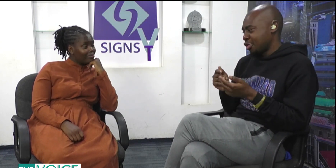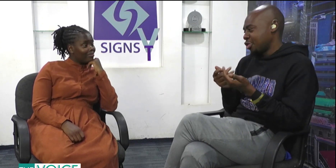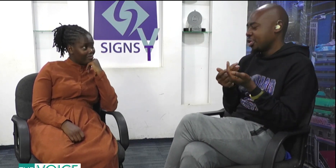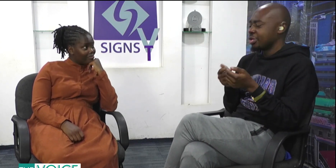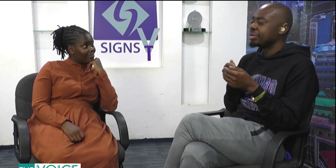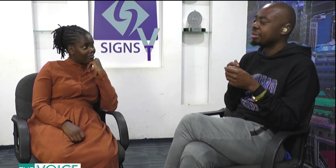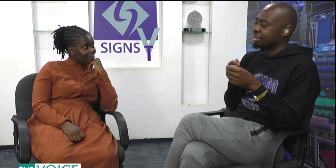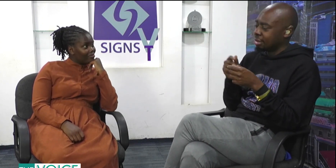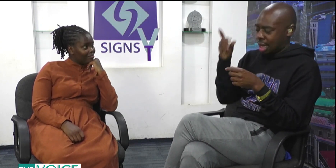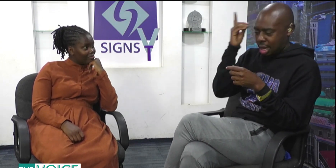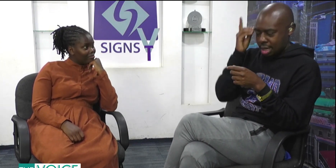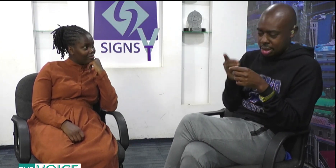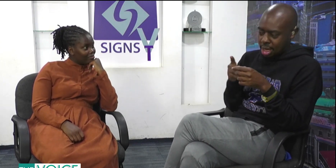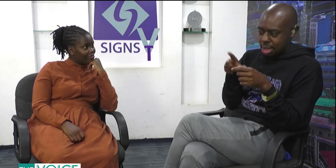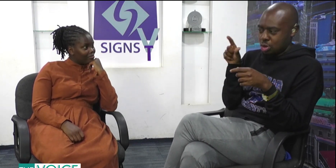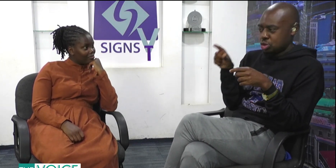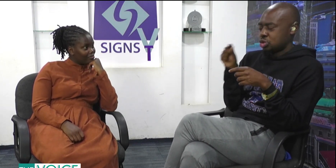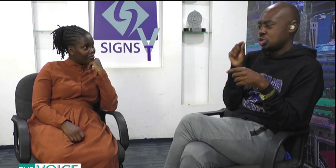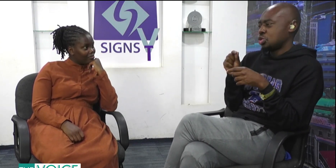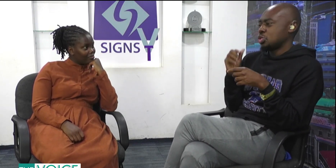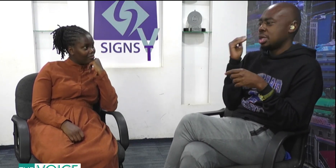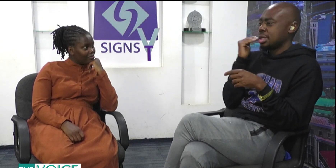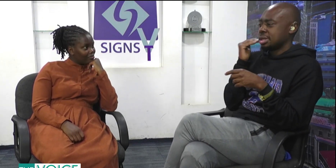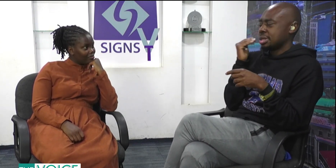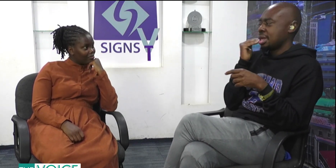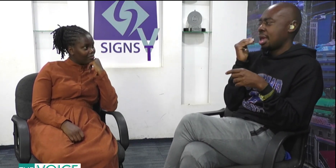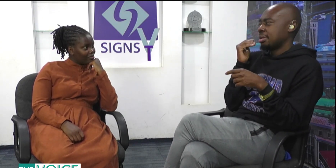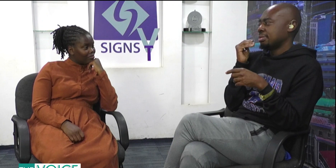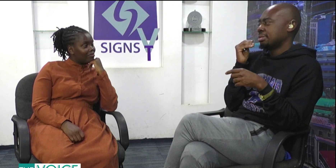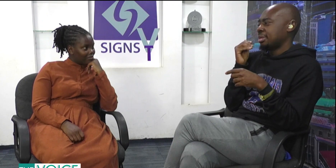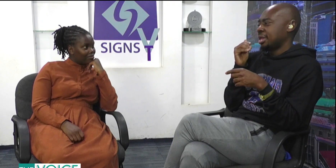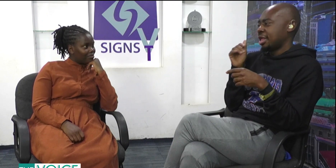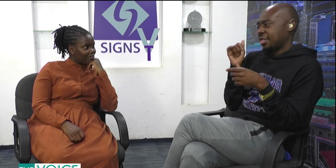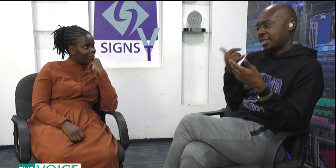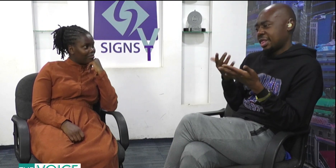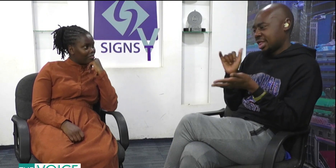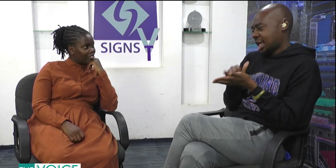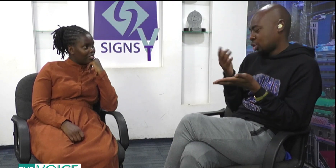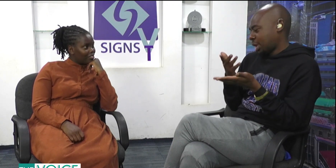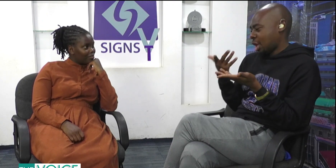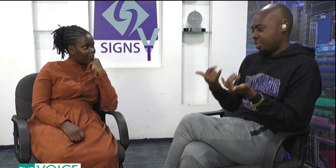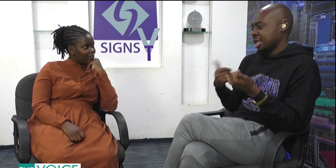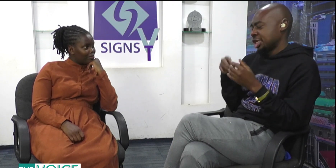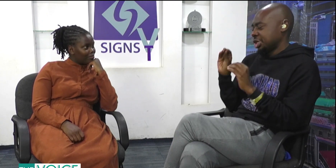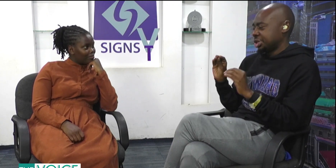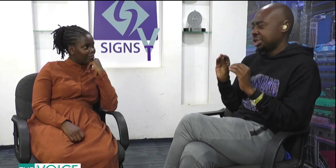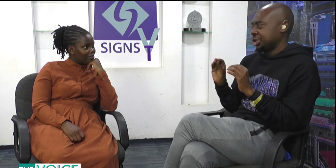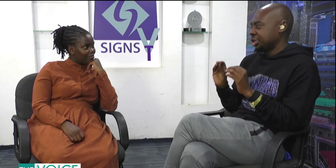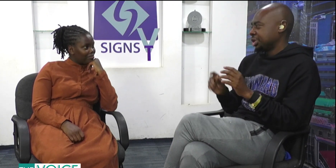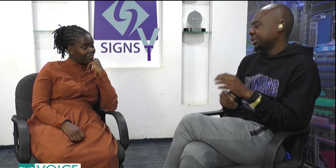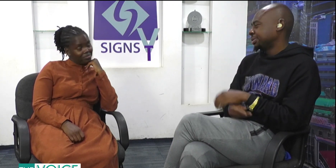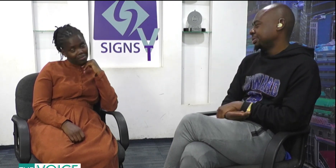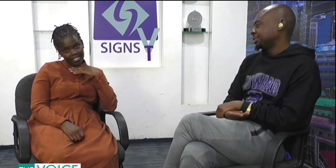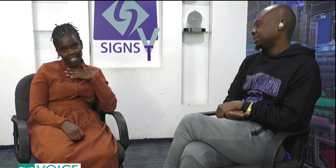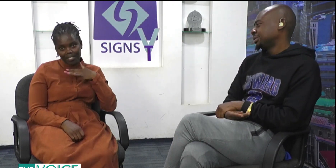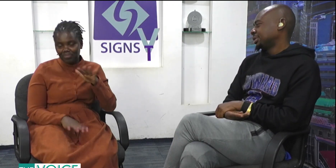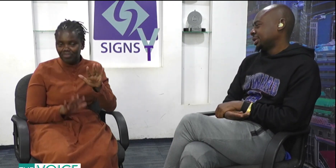firstborn in our family. So I decided to teach in Siaya. a school for the deaf.